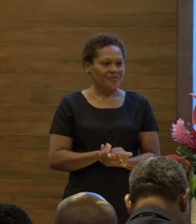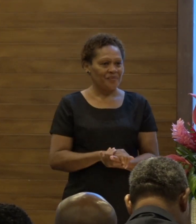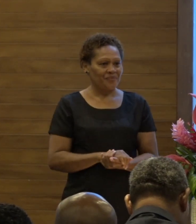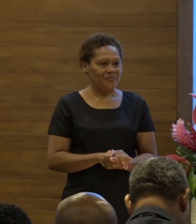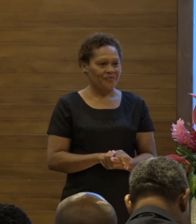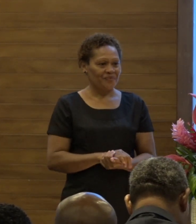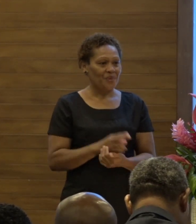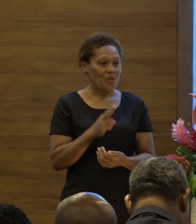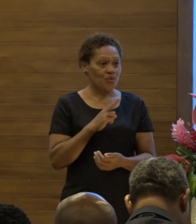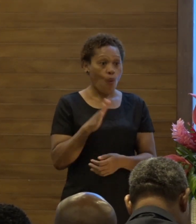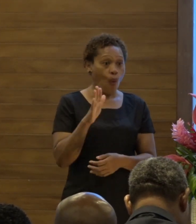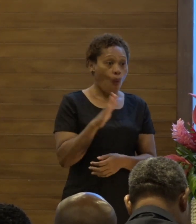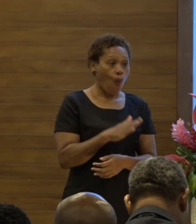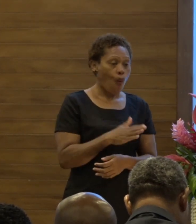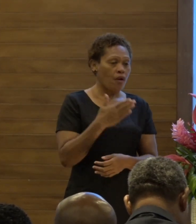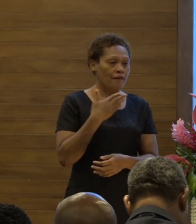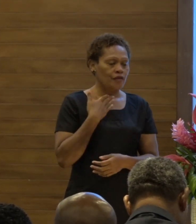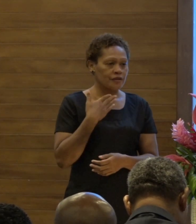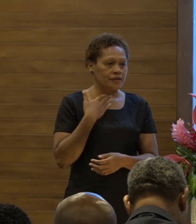to all voices